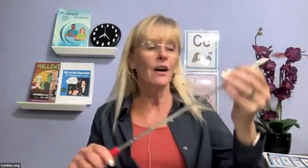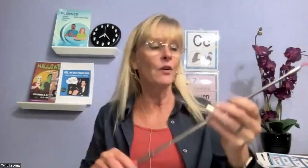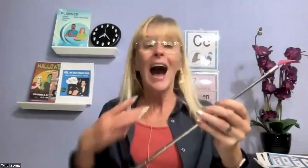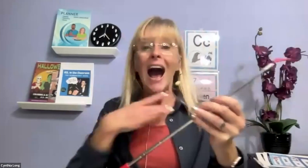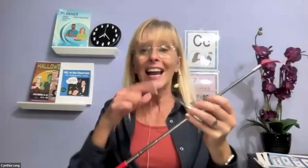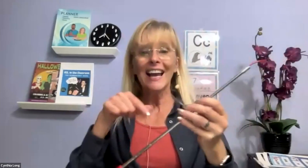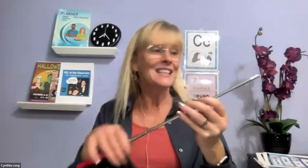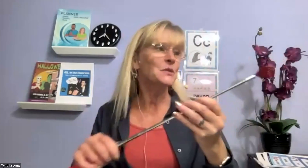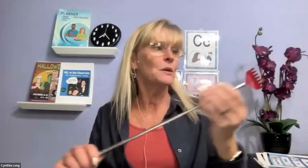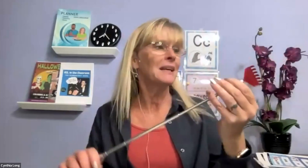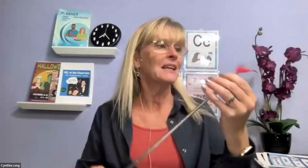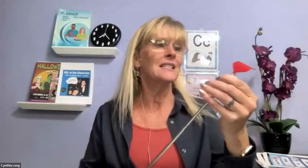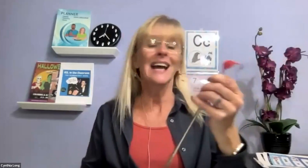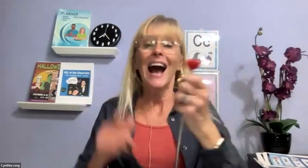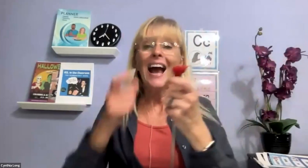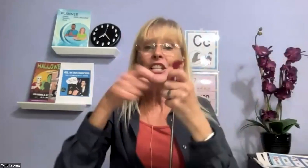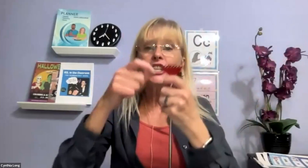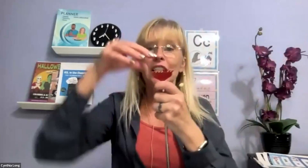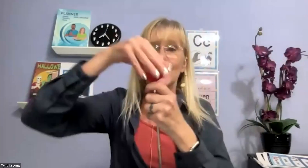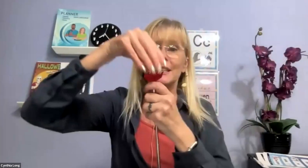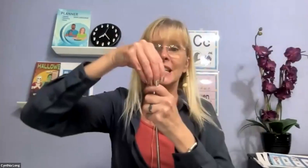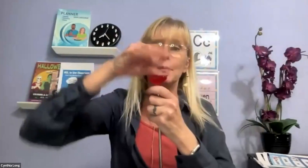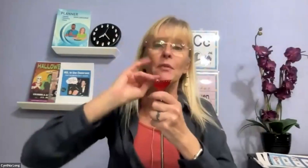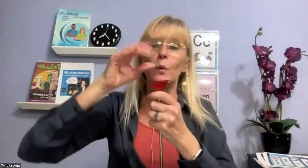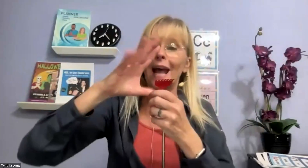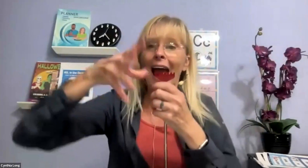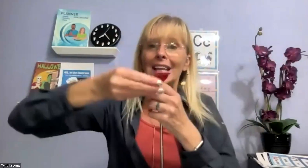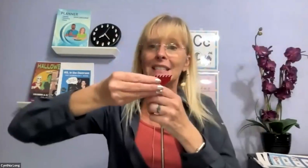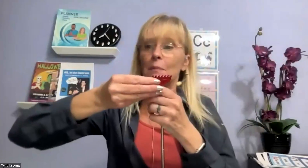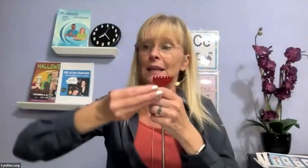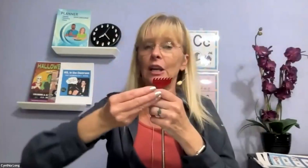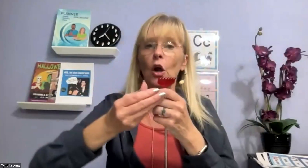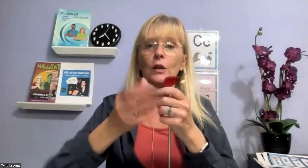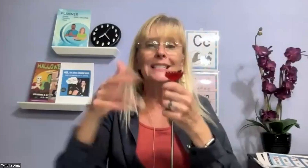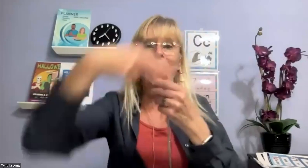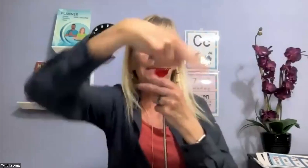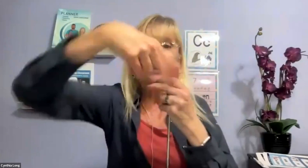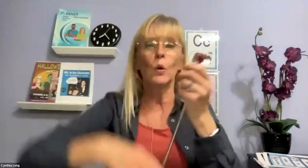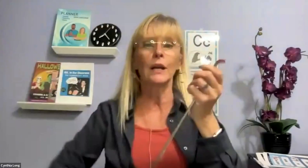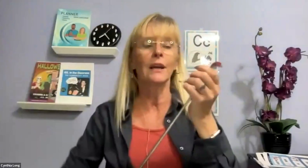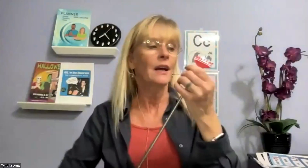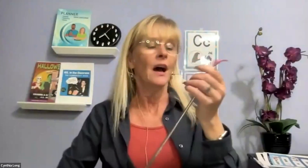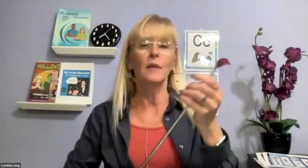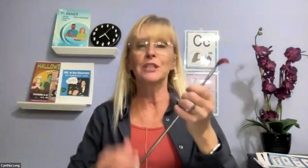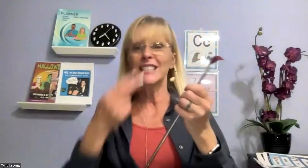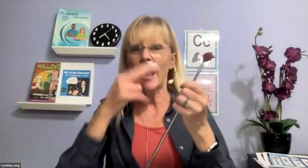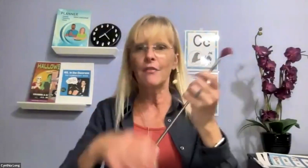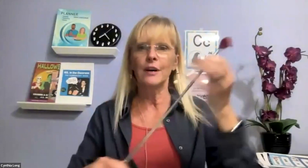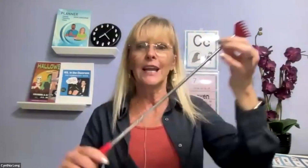helpful. I like this one because I can change out the tip if I want to add something or tape it on just to have fun, and